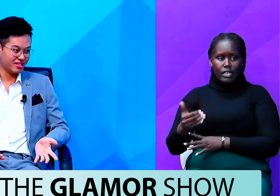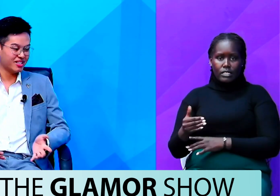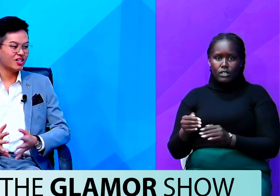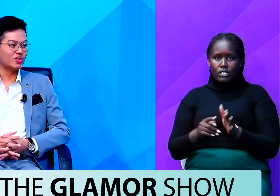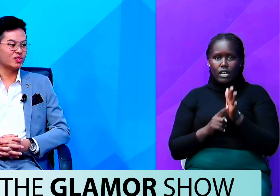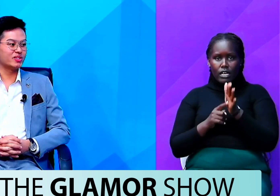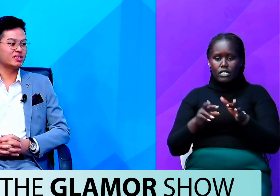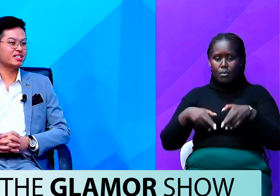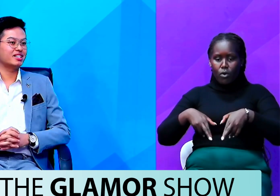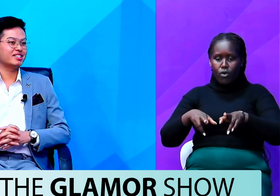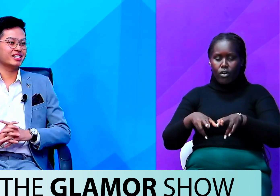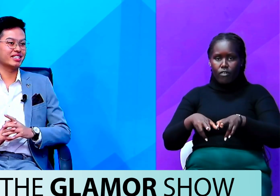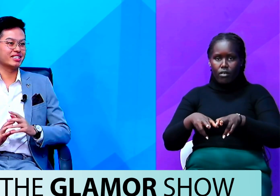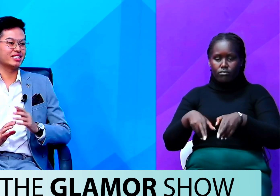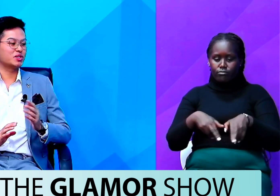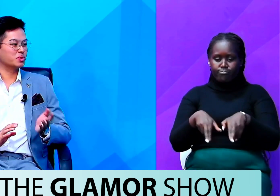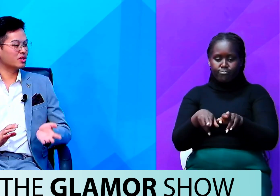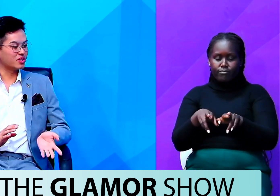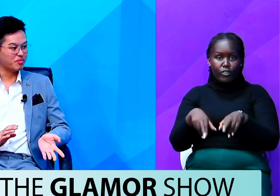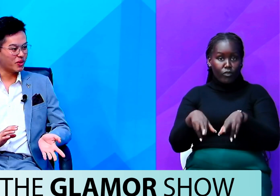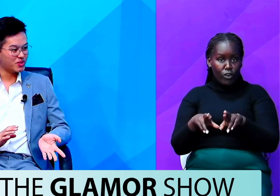Road or in